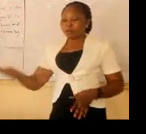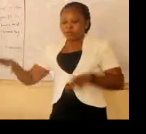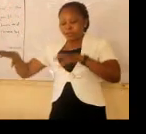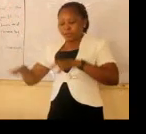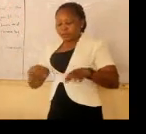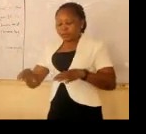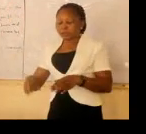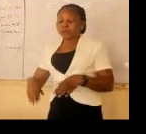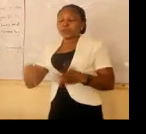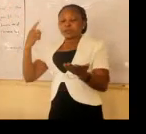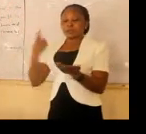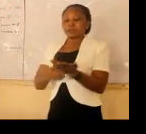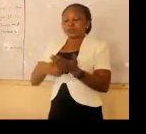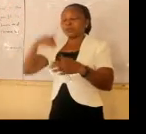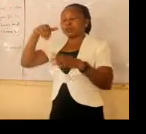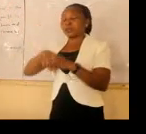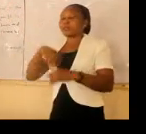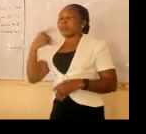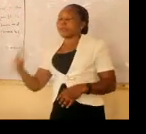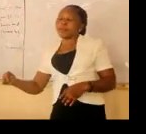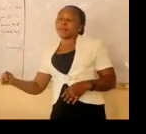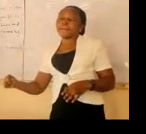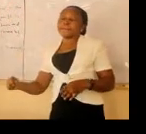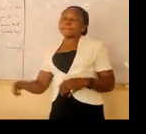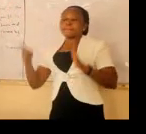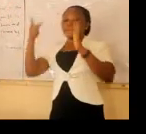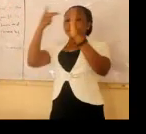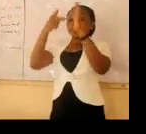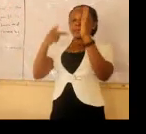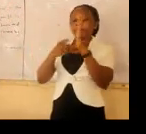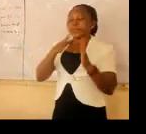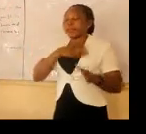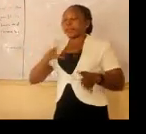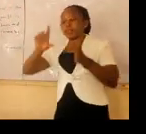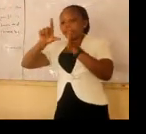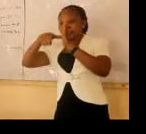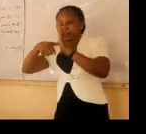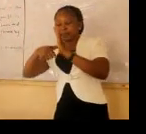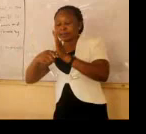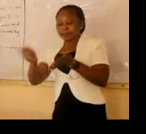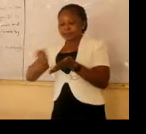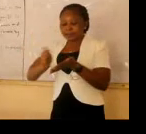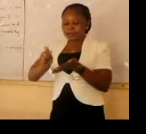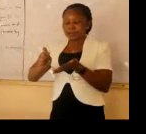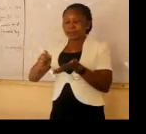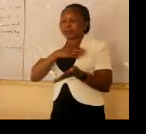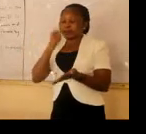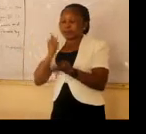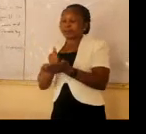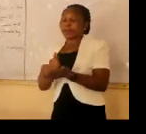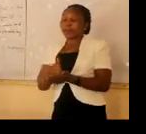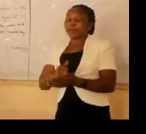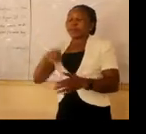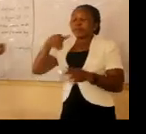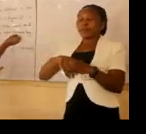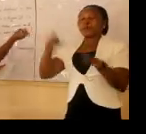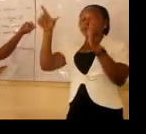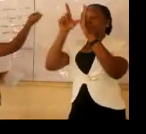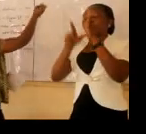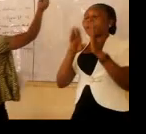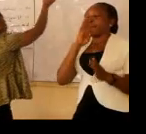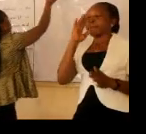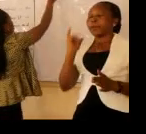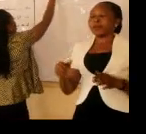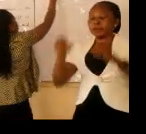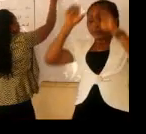discussed in the parliament and then later signed into law by who? The president. So let me write it here.